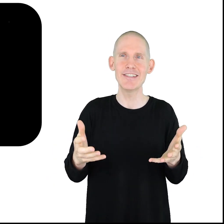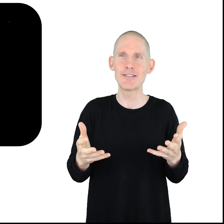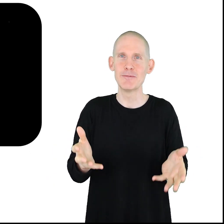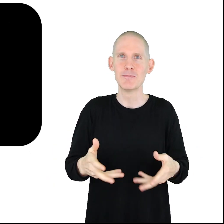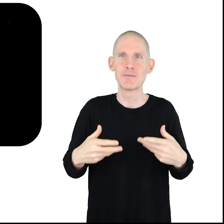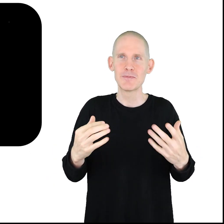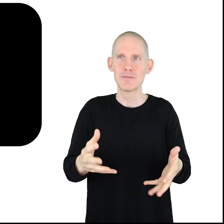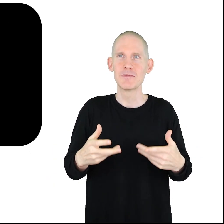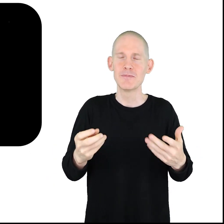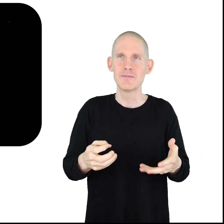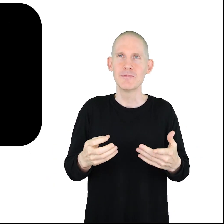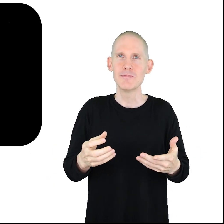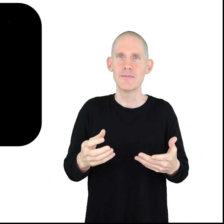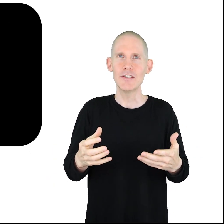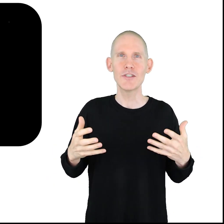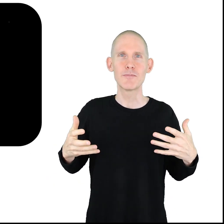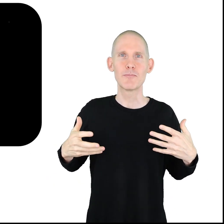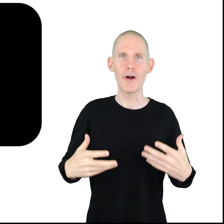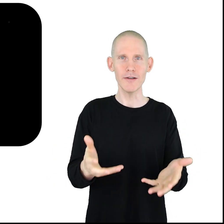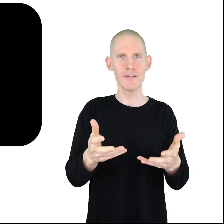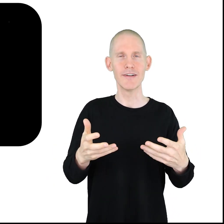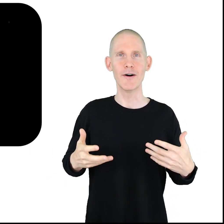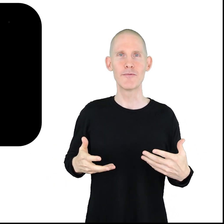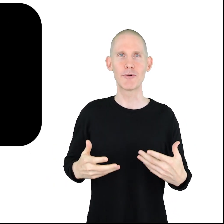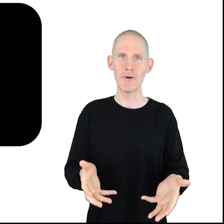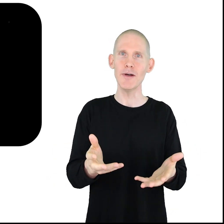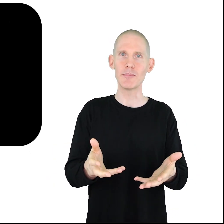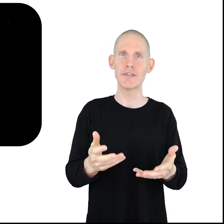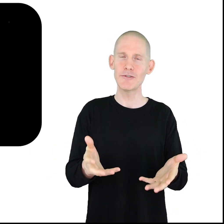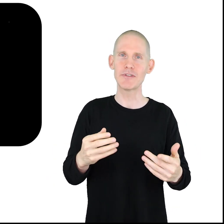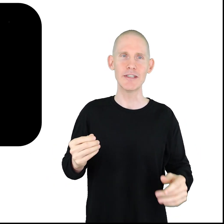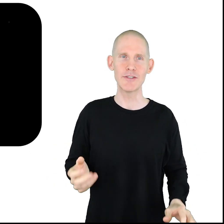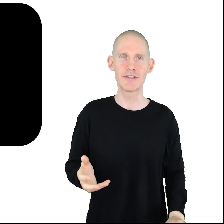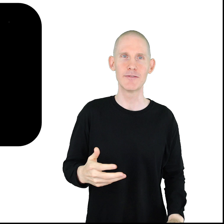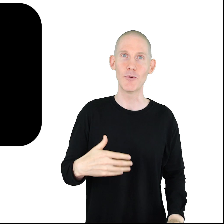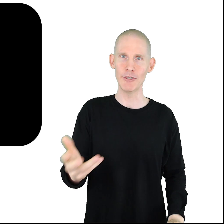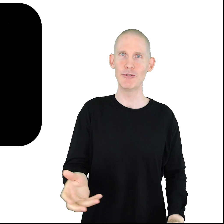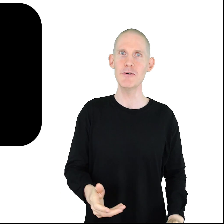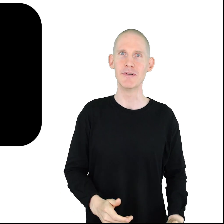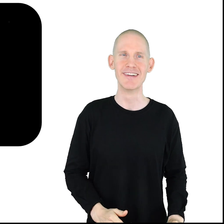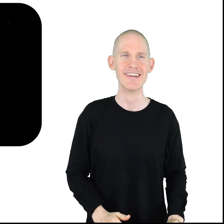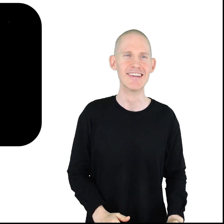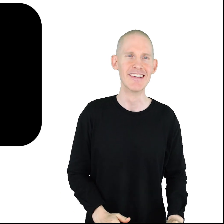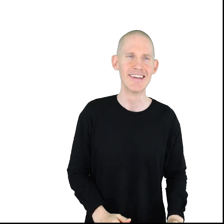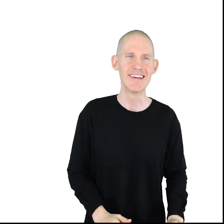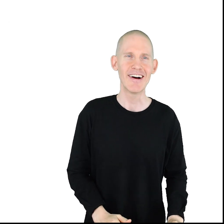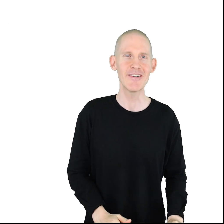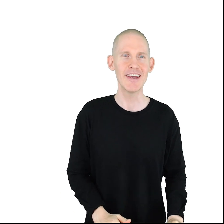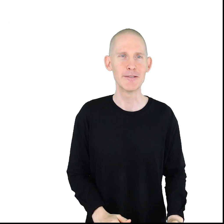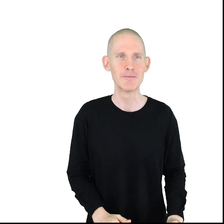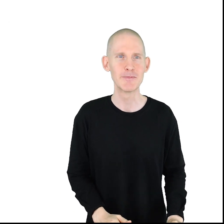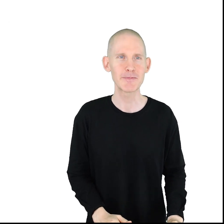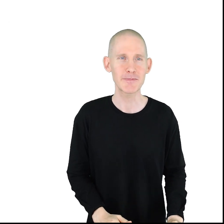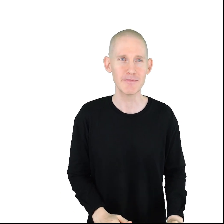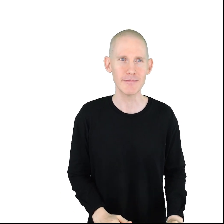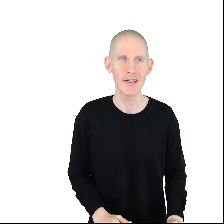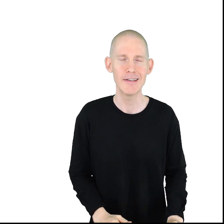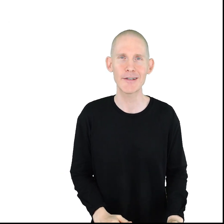just, it's just part of growing up. It's interesting. It's just what you do. Okay. Next